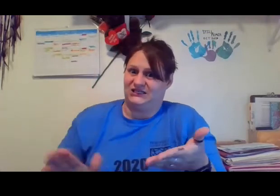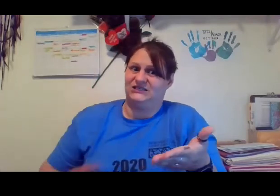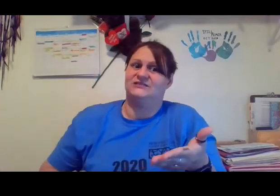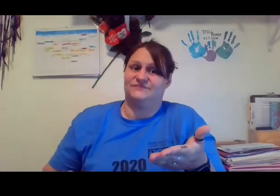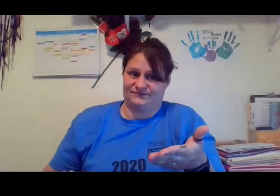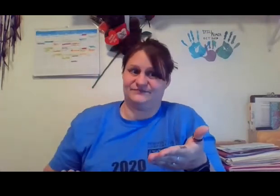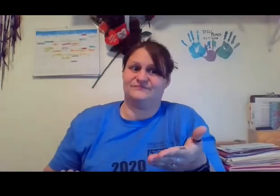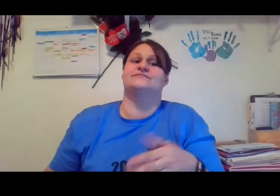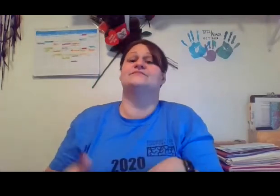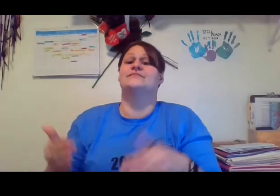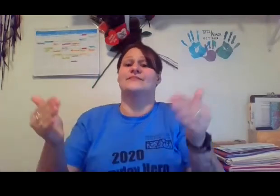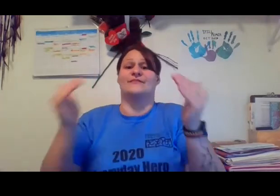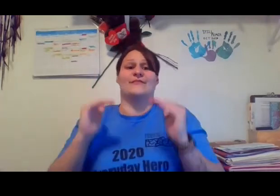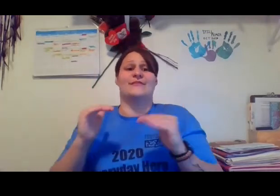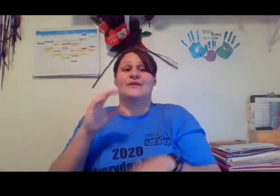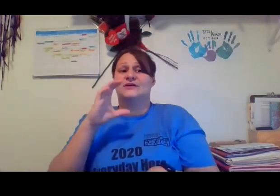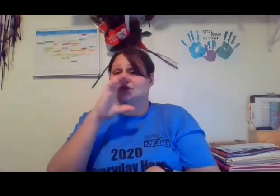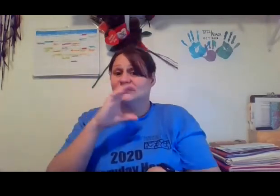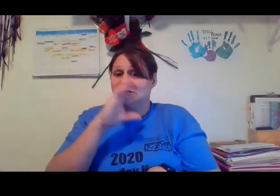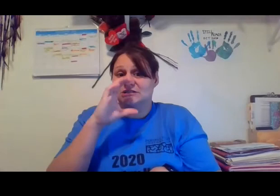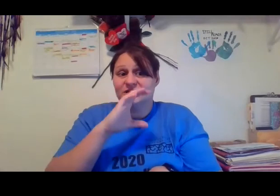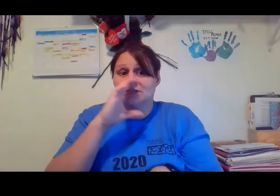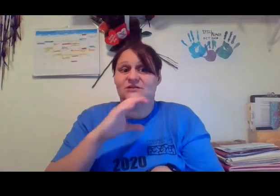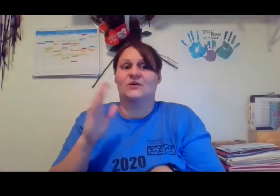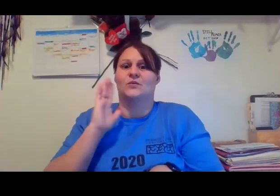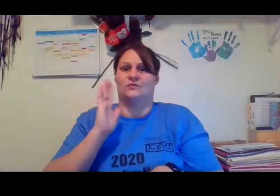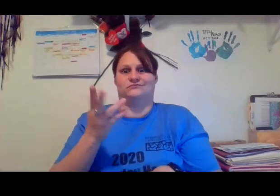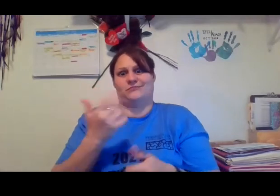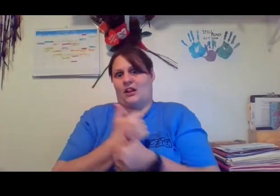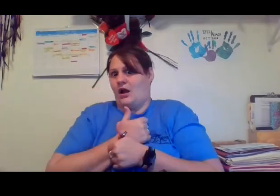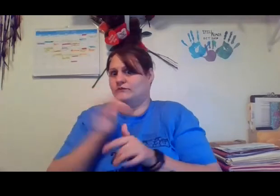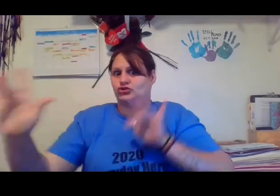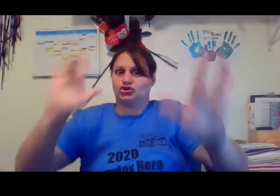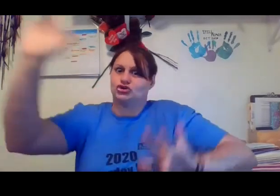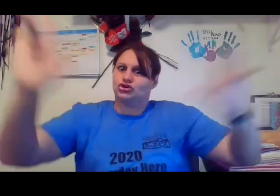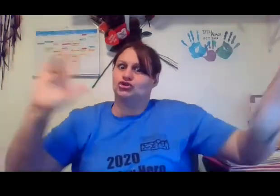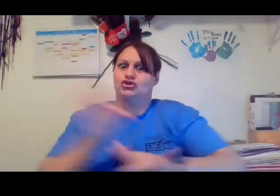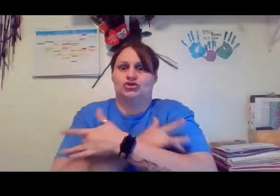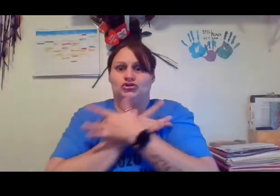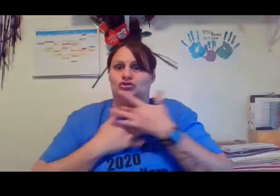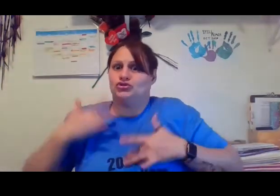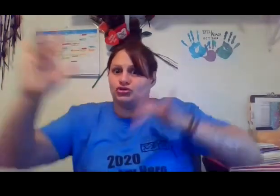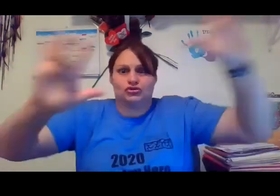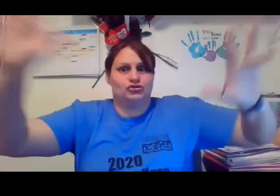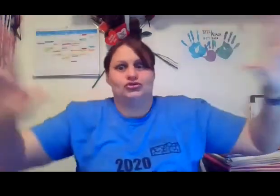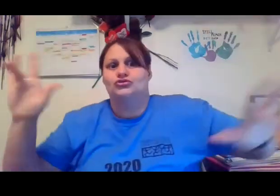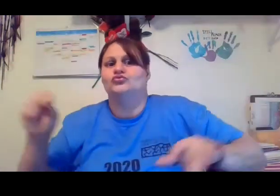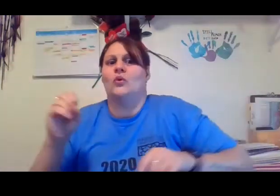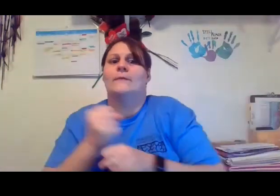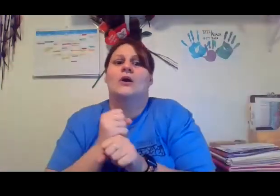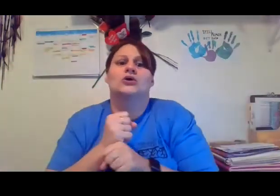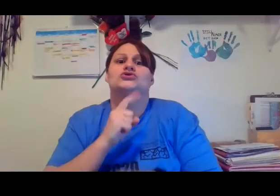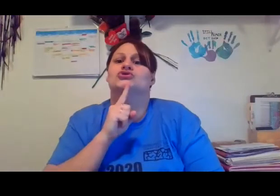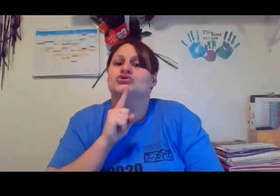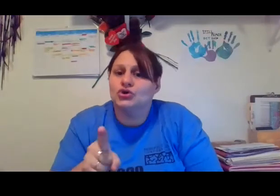gloves. Use wipes or any iPads that he uses. Make sure they're wiped and cleaned regularly. And we know Chi, he loves